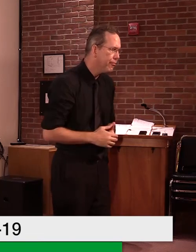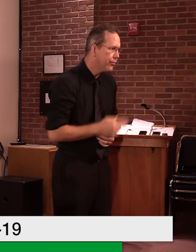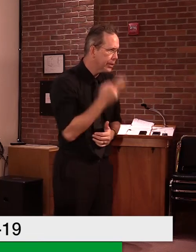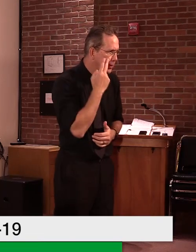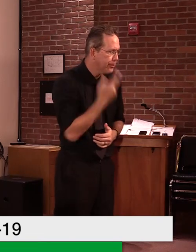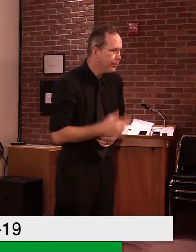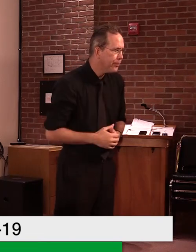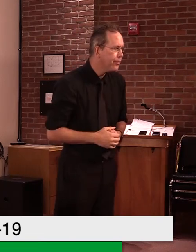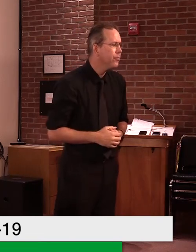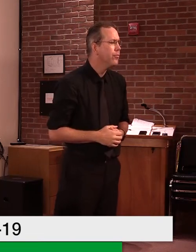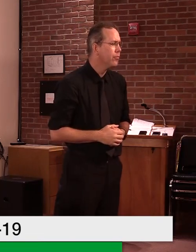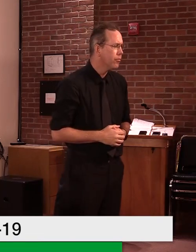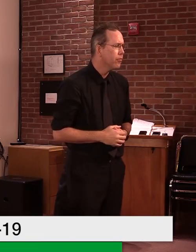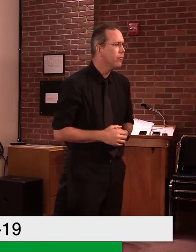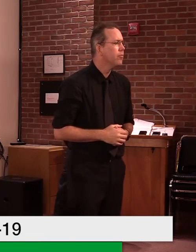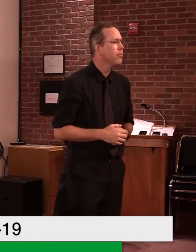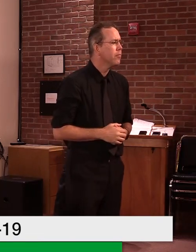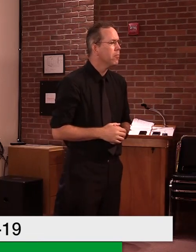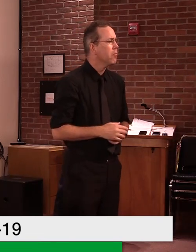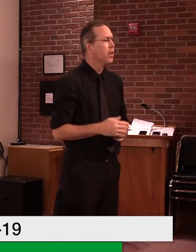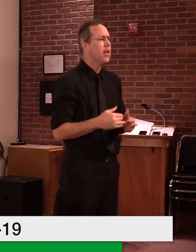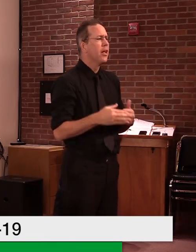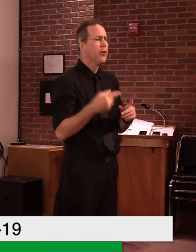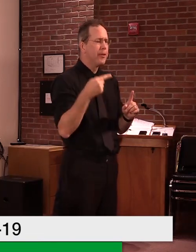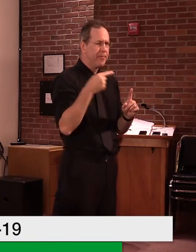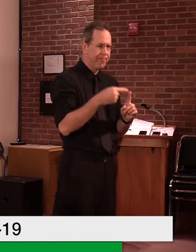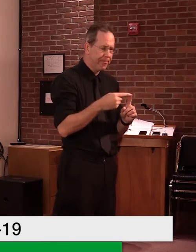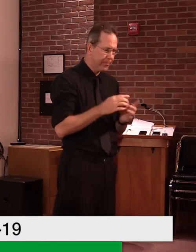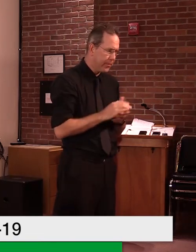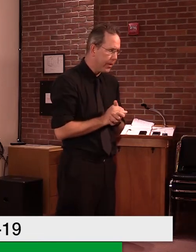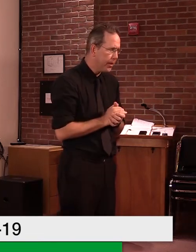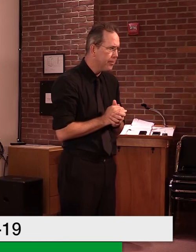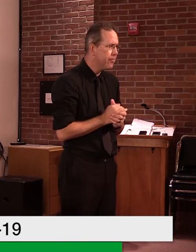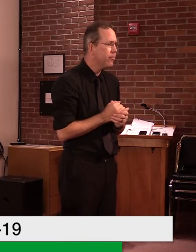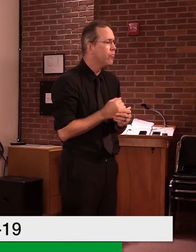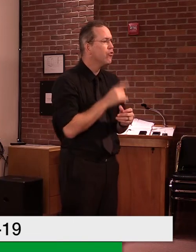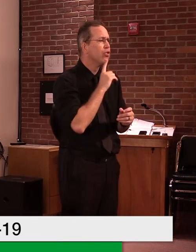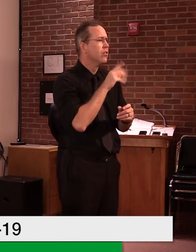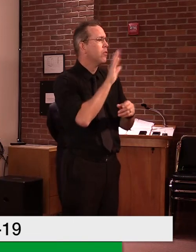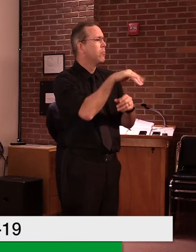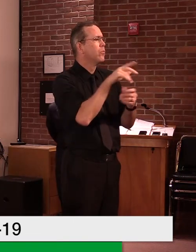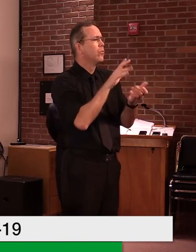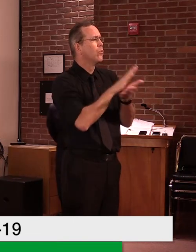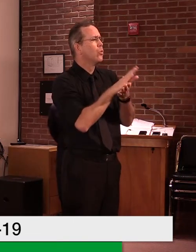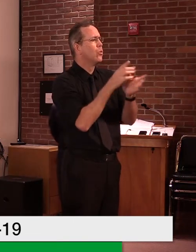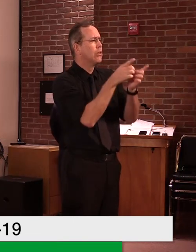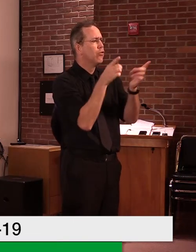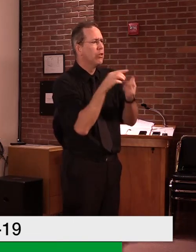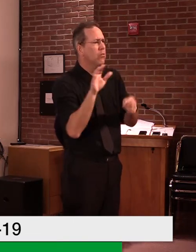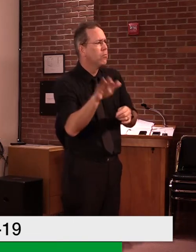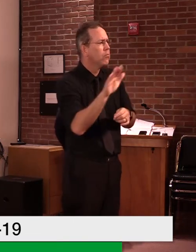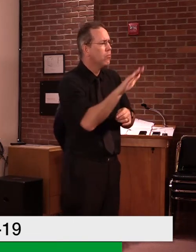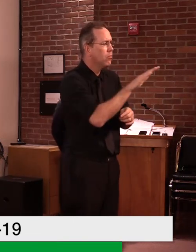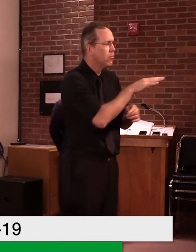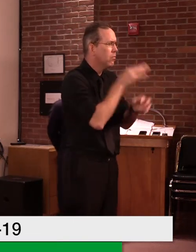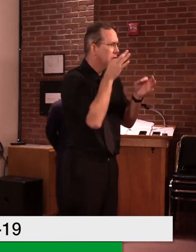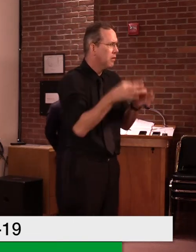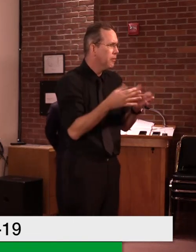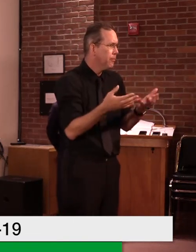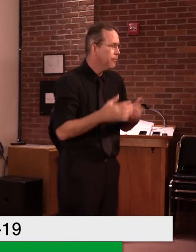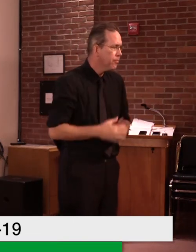But it gets back to the district and the schools to make that determination on their own.